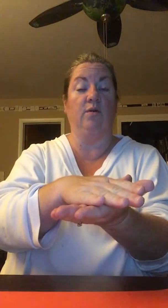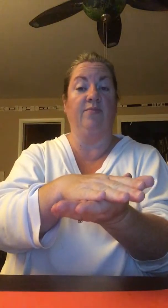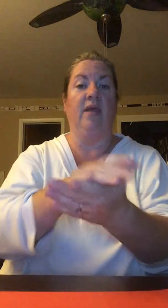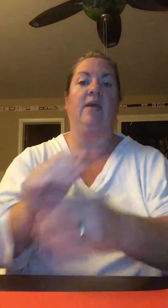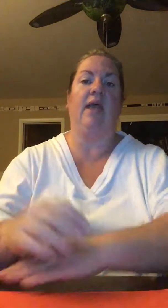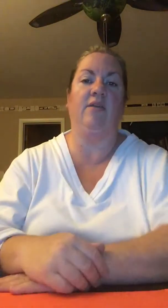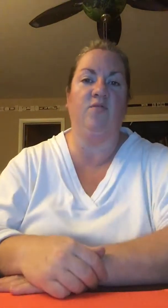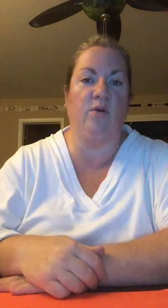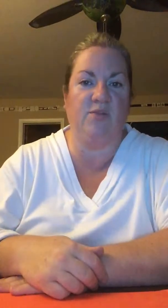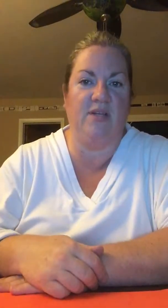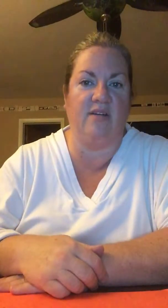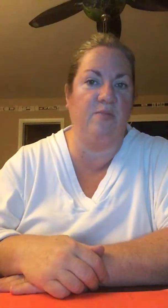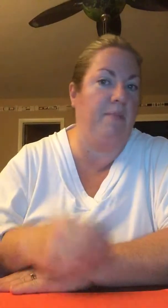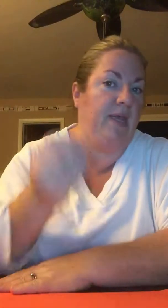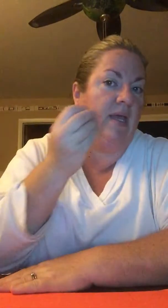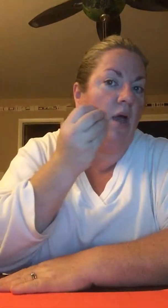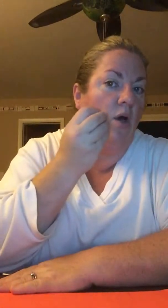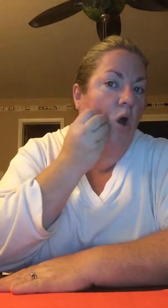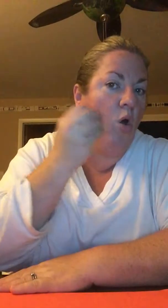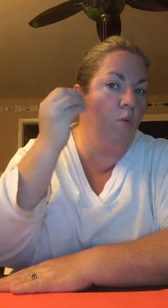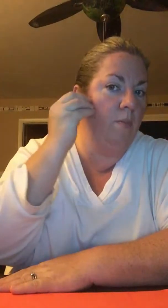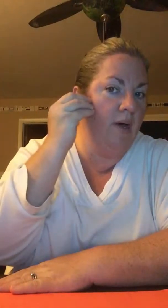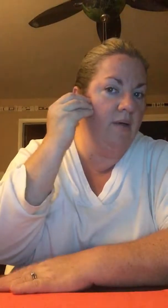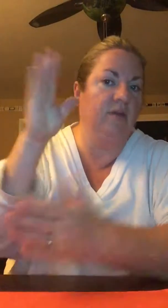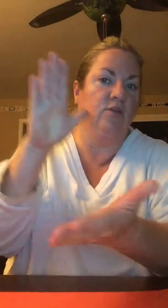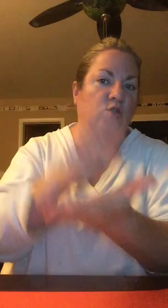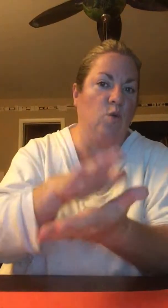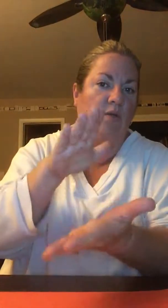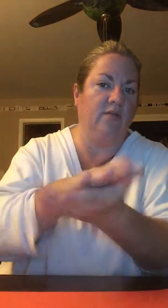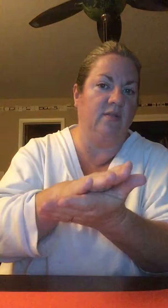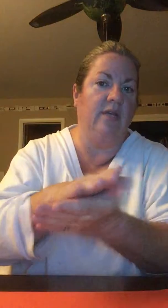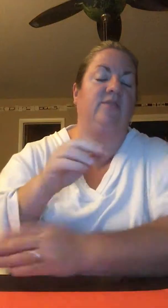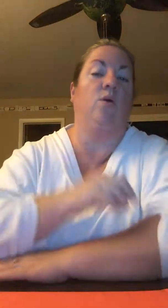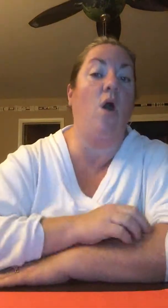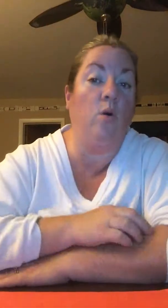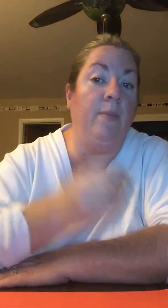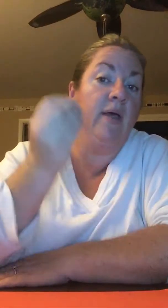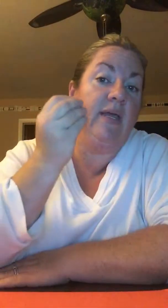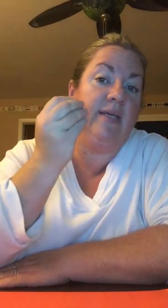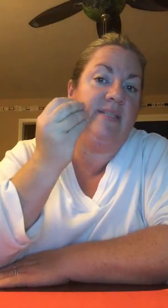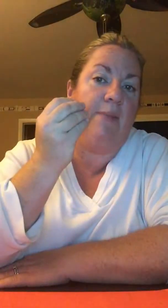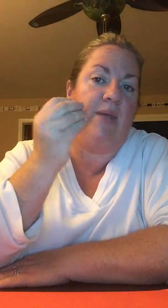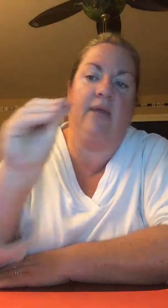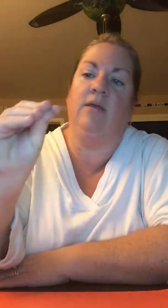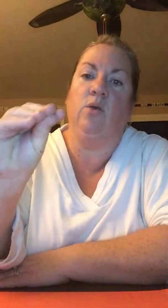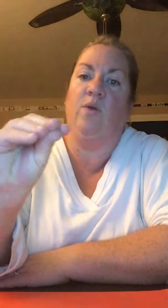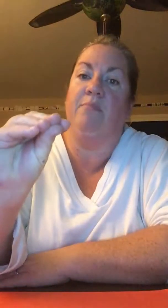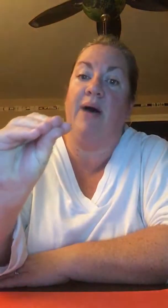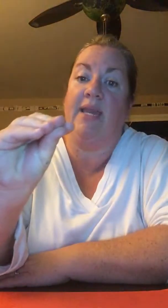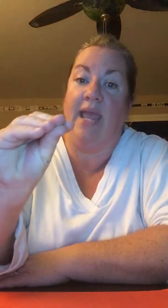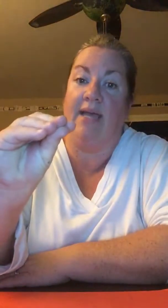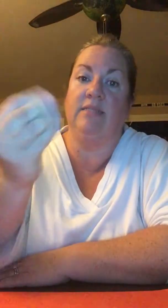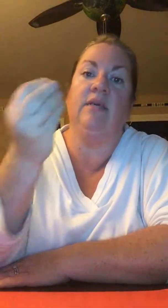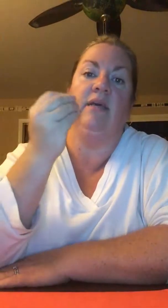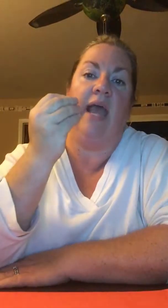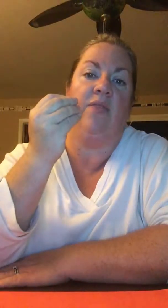school. And of course, we talked about being home schooled. So home is tapping with a bud hand at the